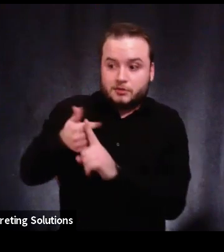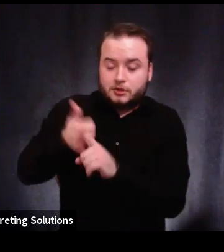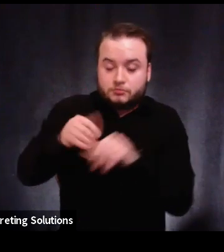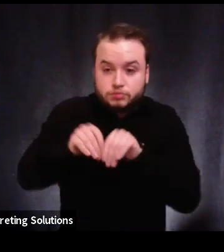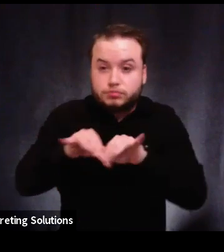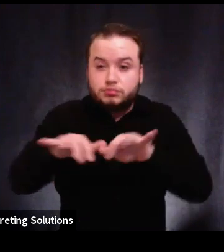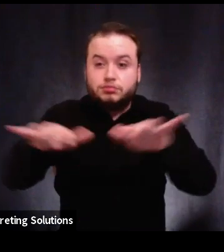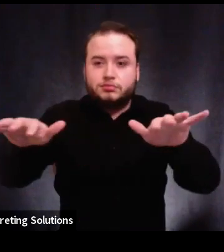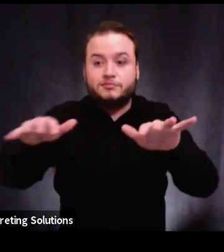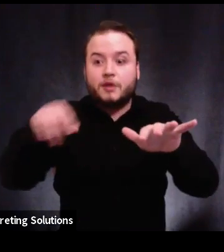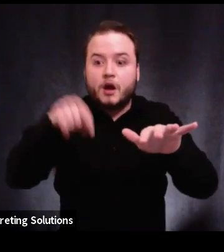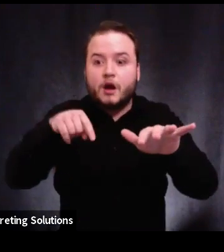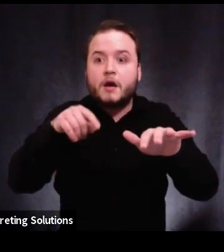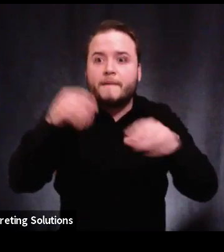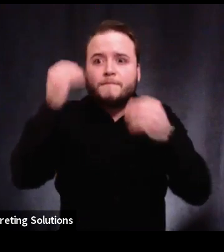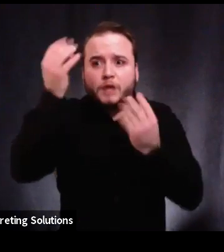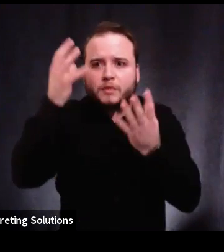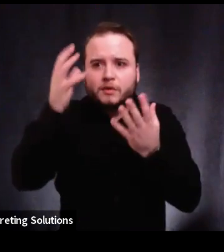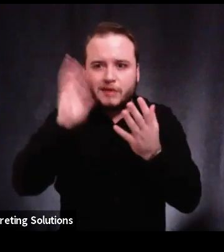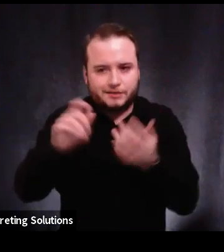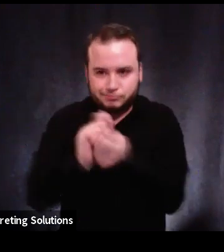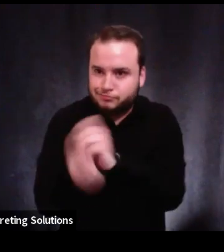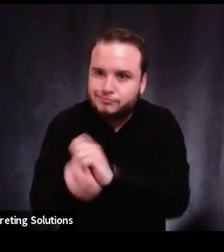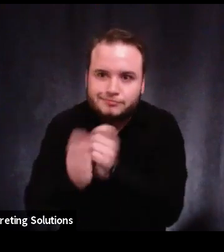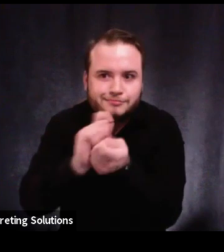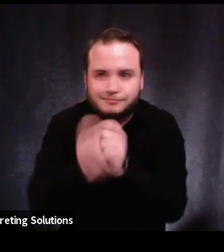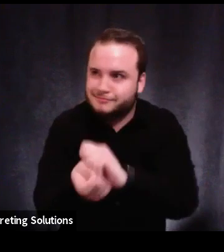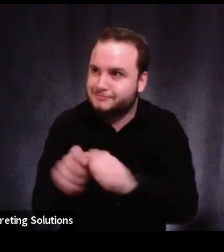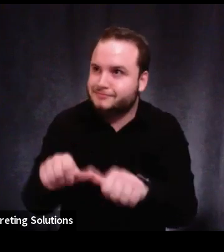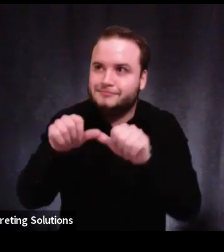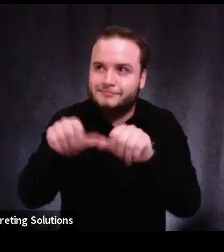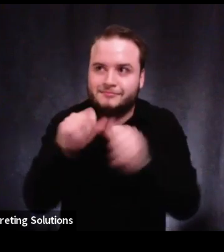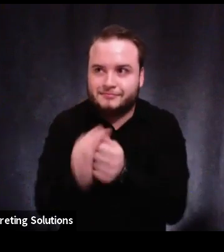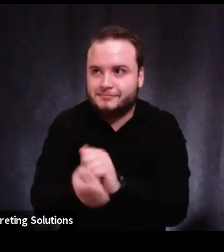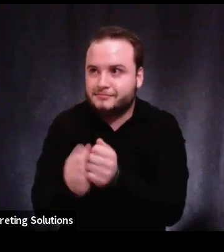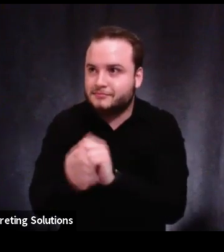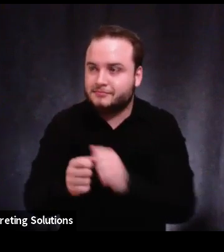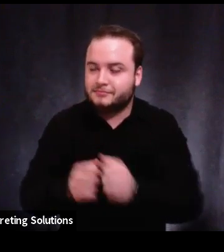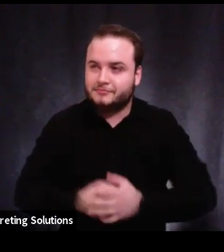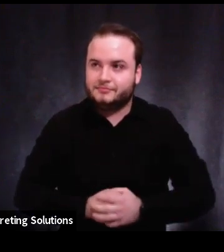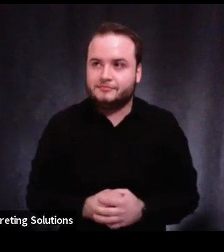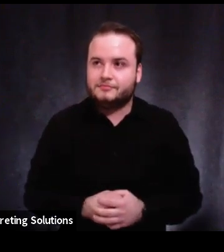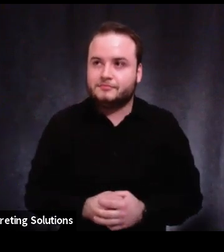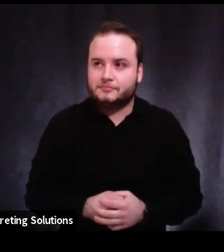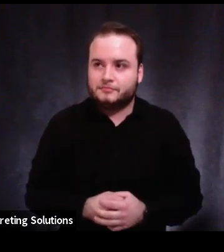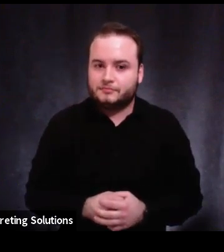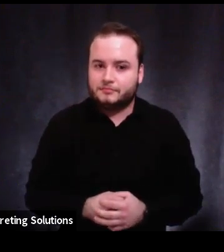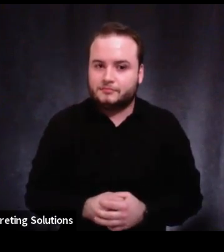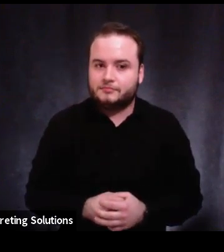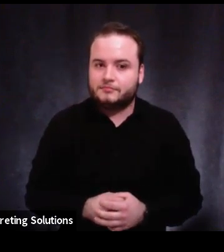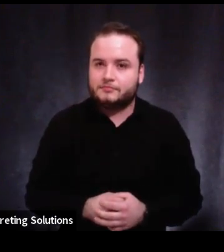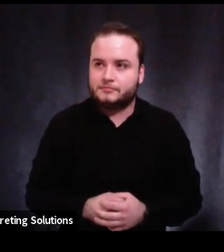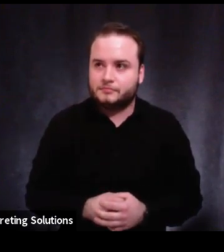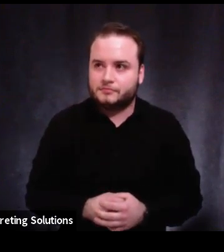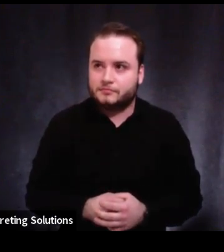So there's been a lot of talk about stepping on the brake of